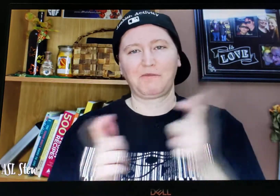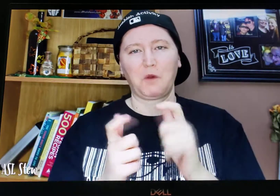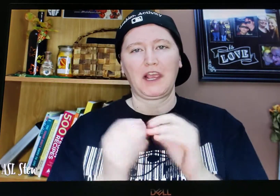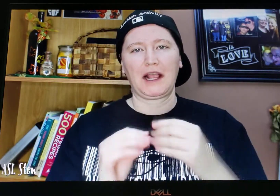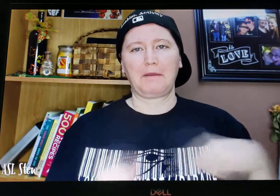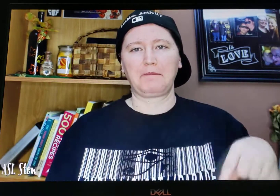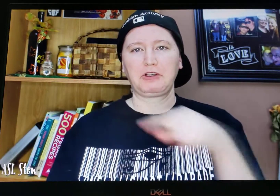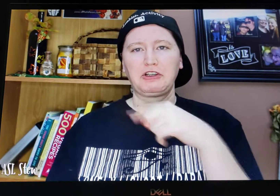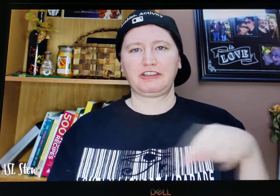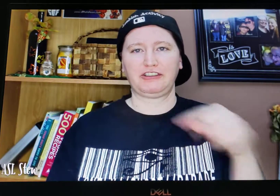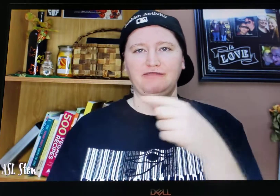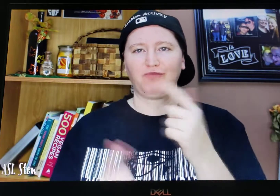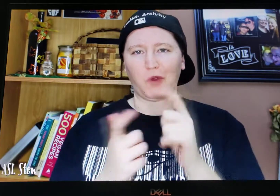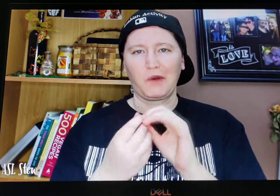have limited resources.